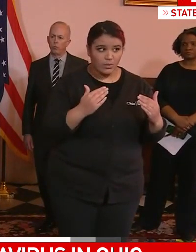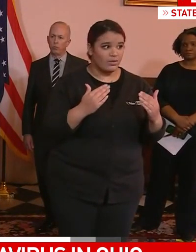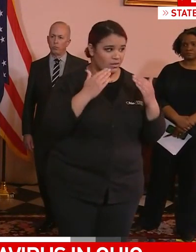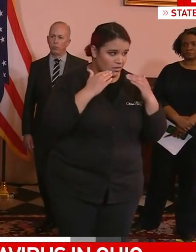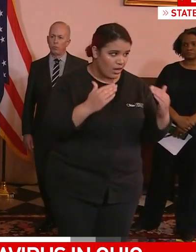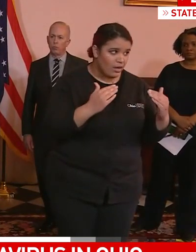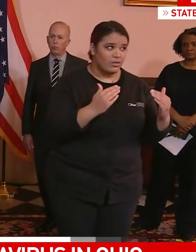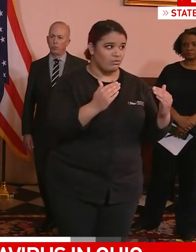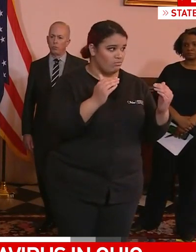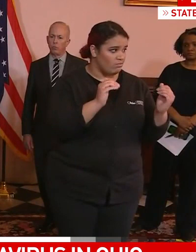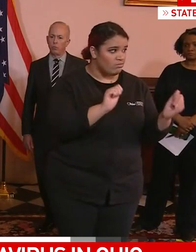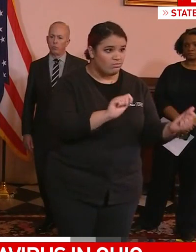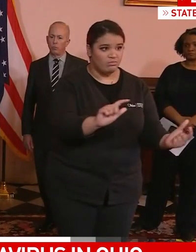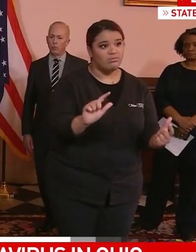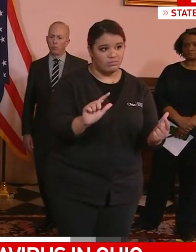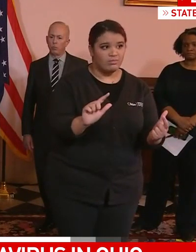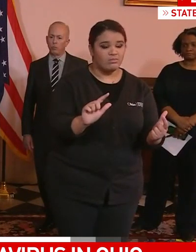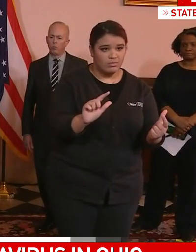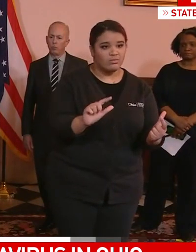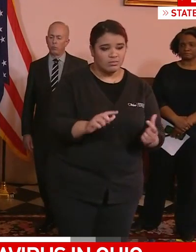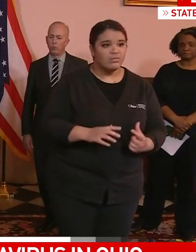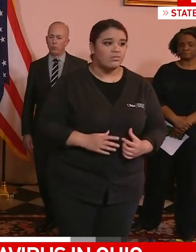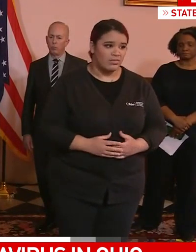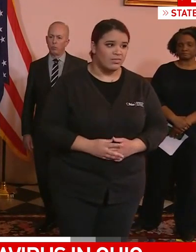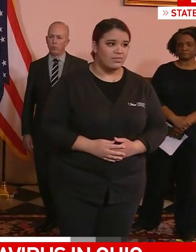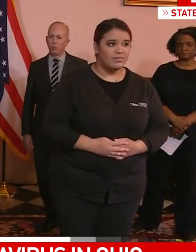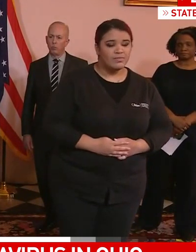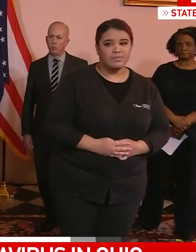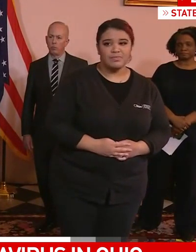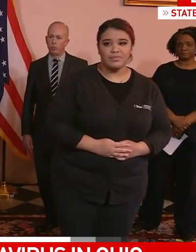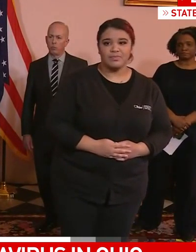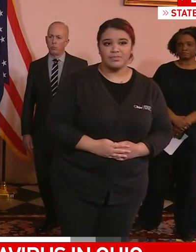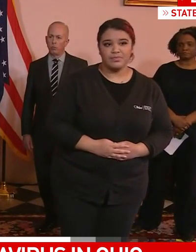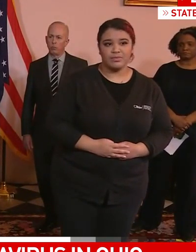one of you, for that work.